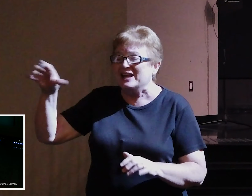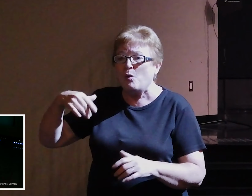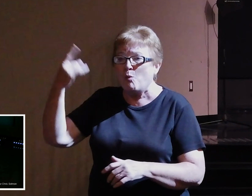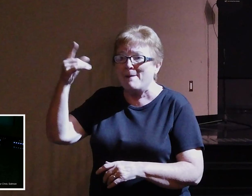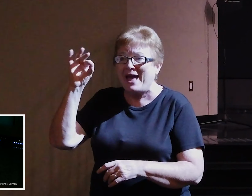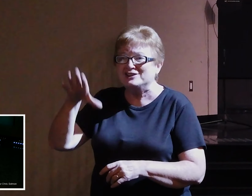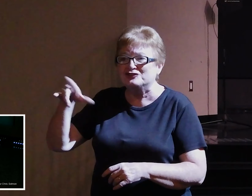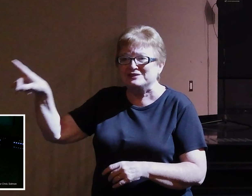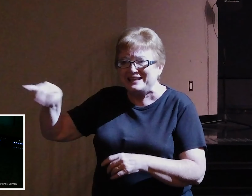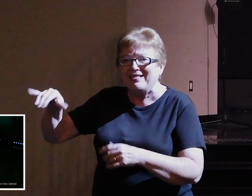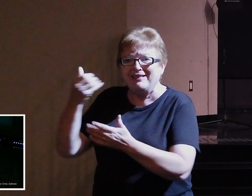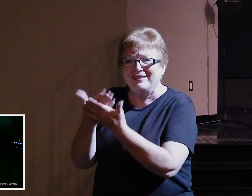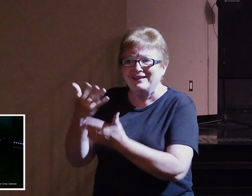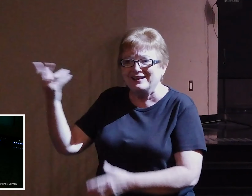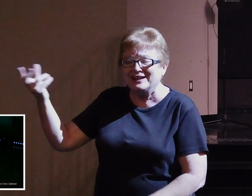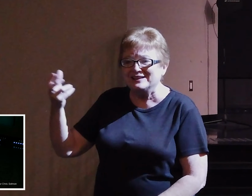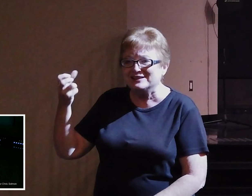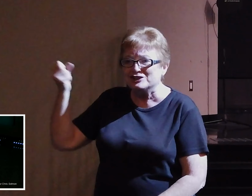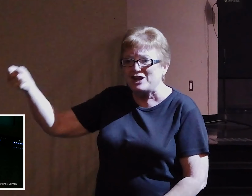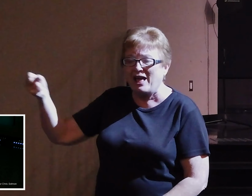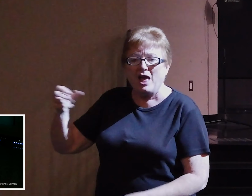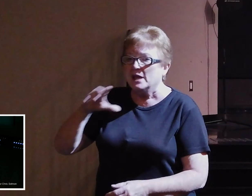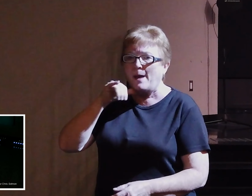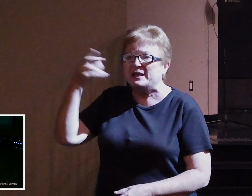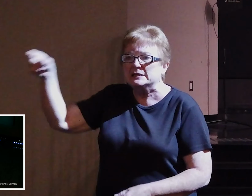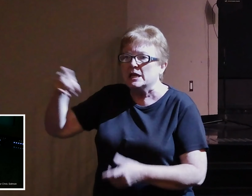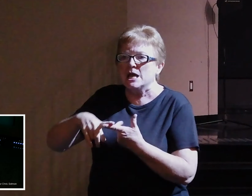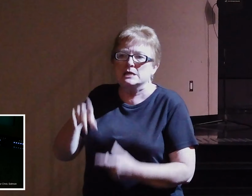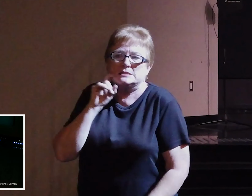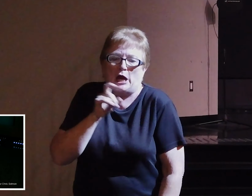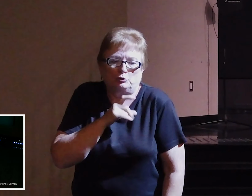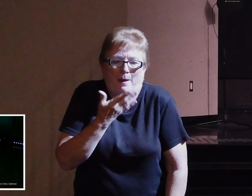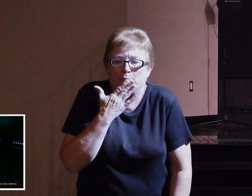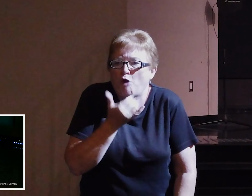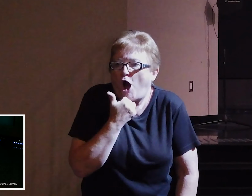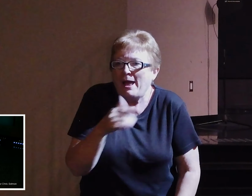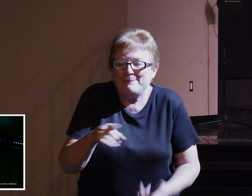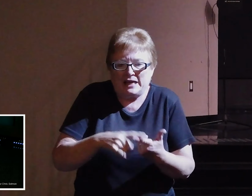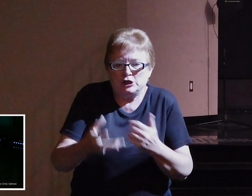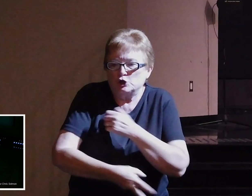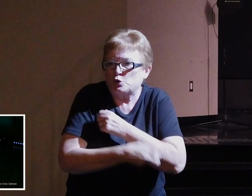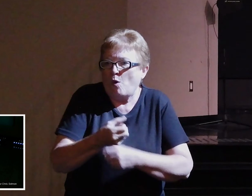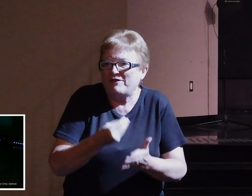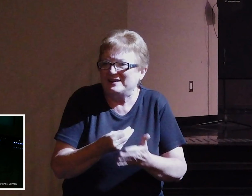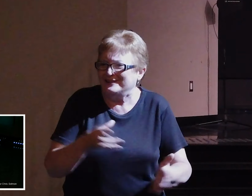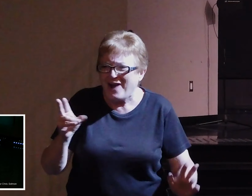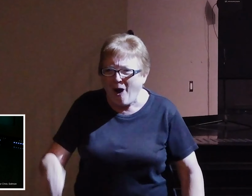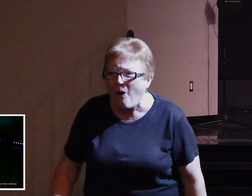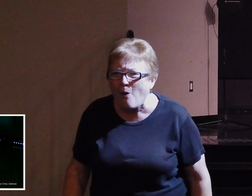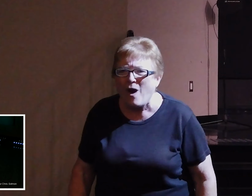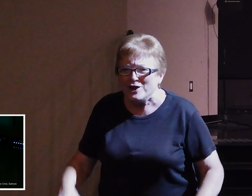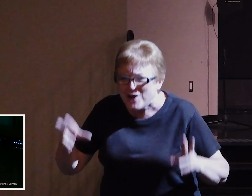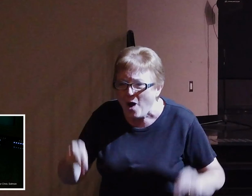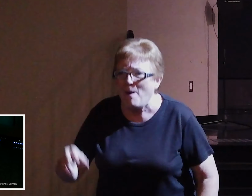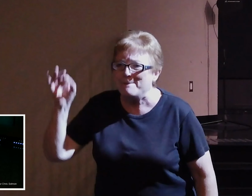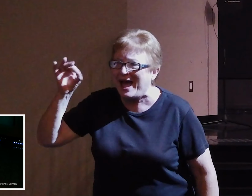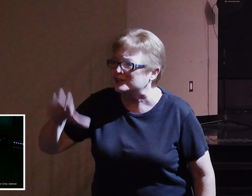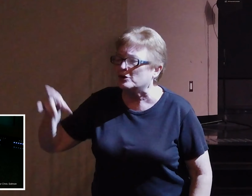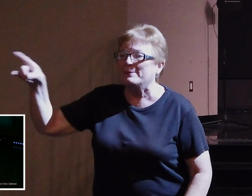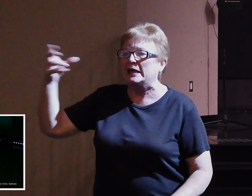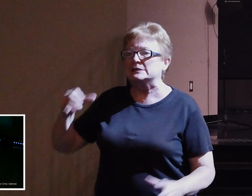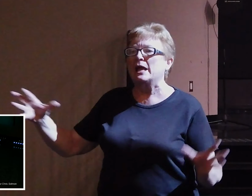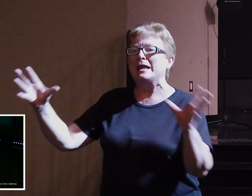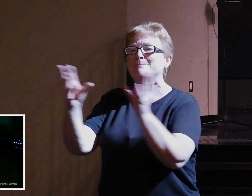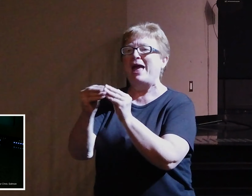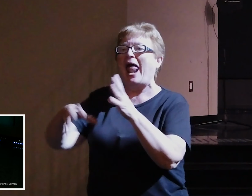not because he was sexually perverted, not because he stole finances, but because he gathered outdoors with